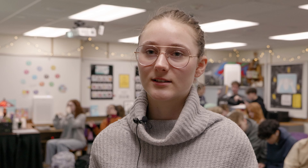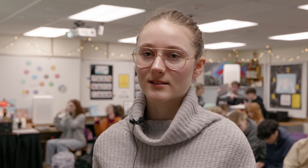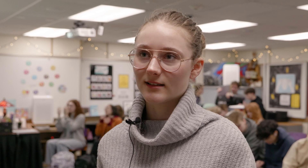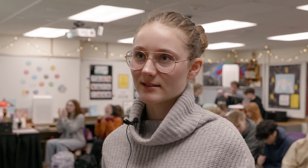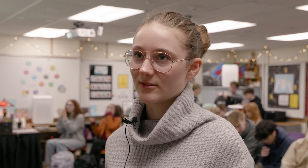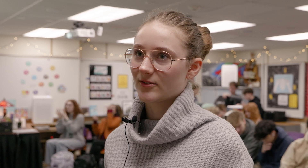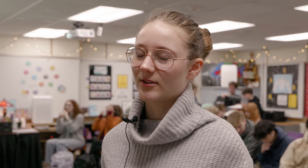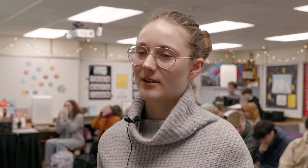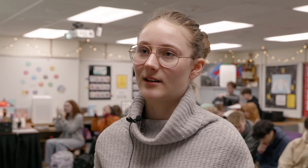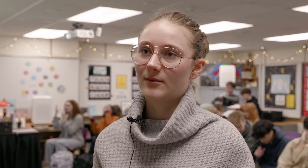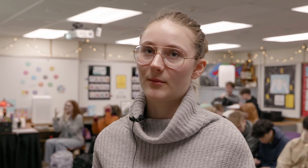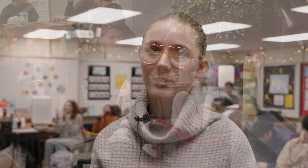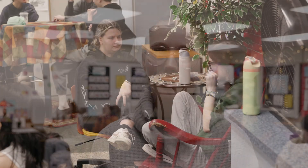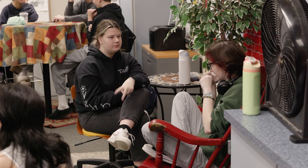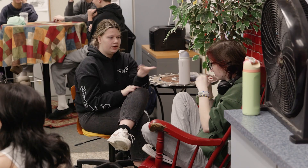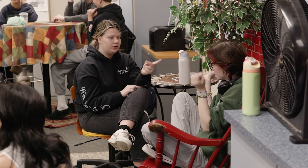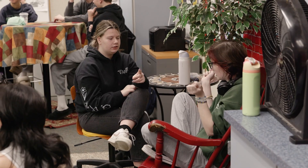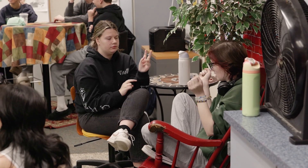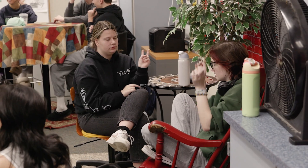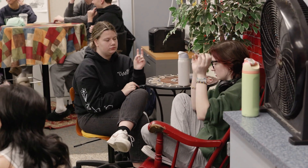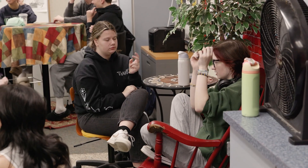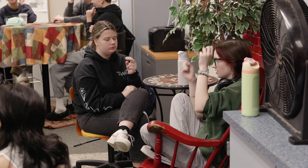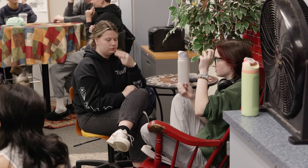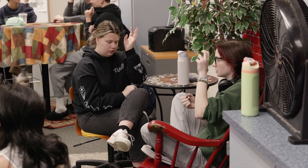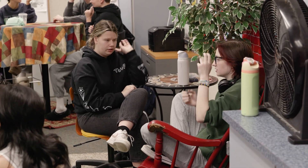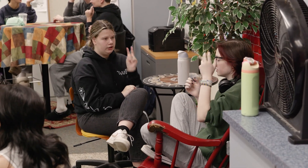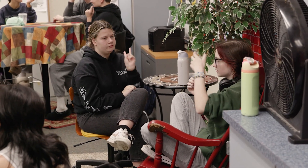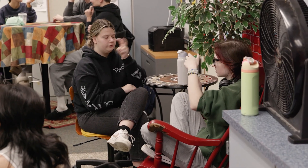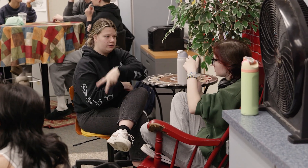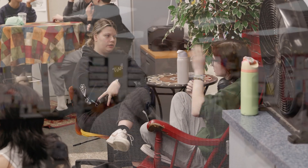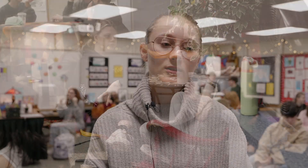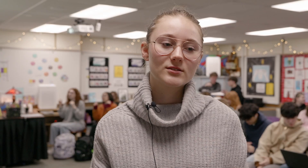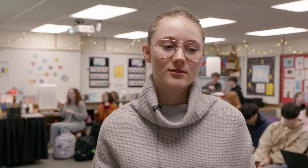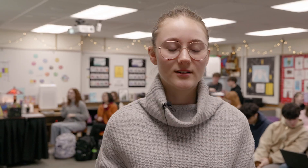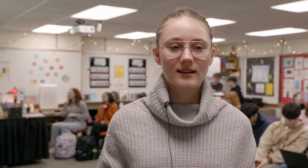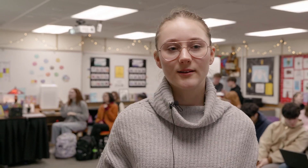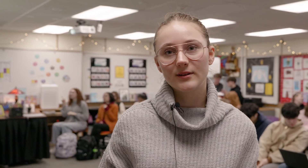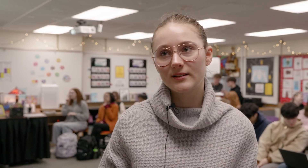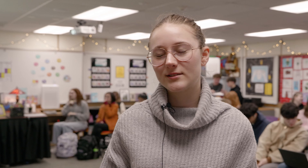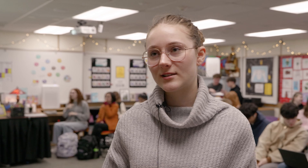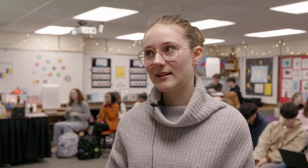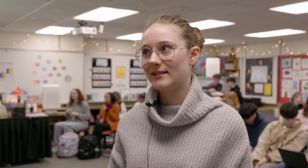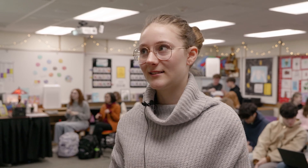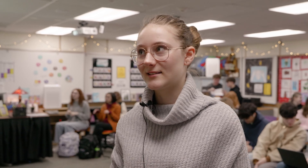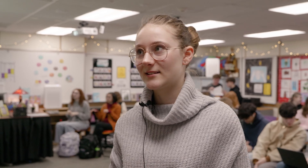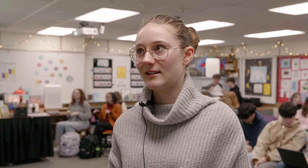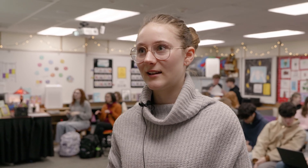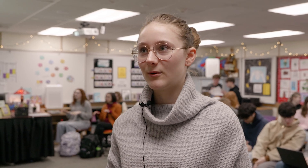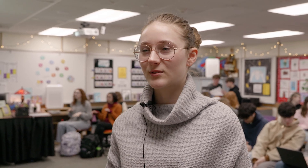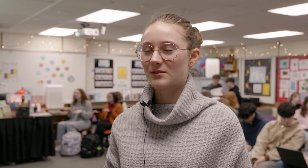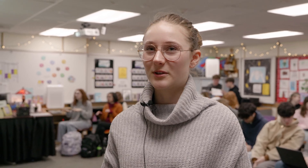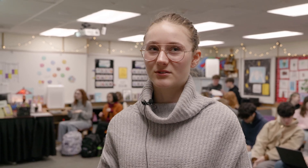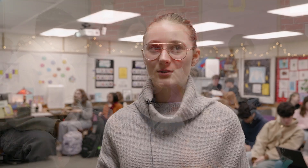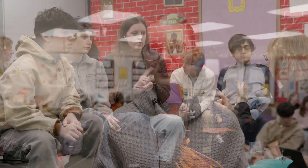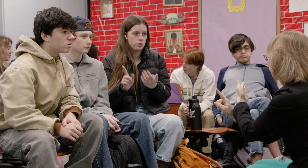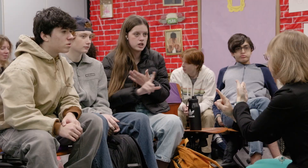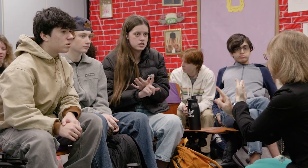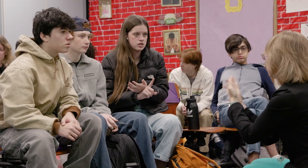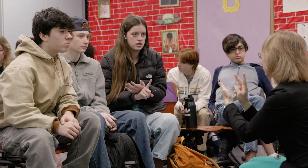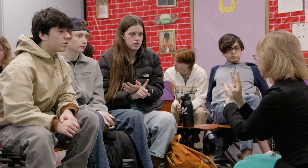style is different and the way we learn is different. Like we're learning about our culture and our language, and also we all chose to be here, so it's